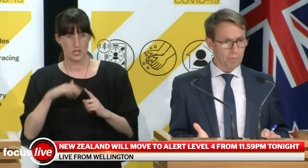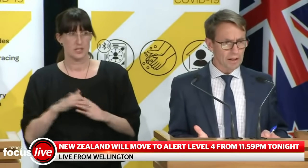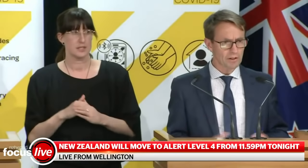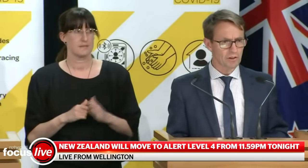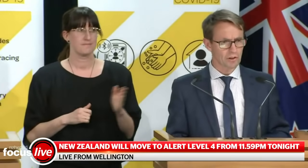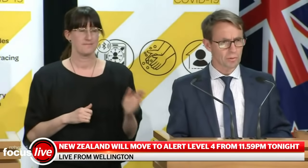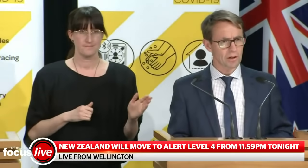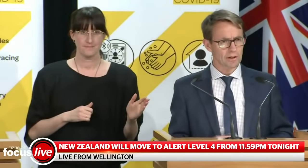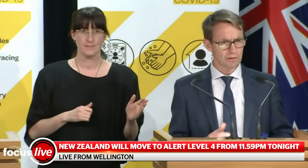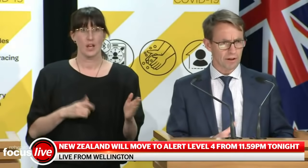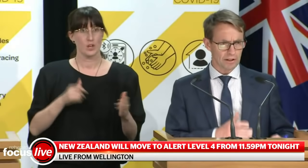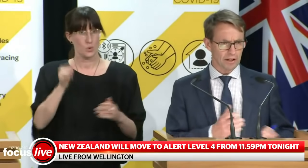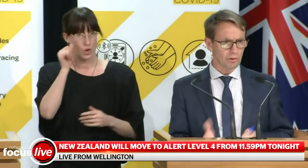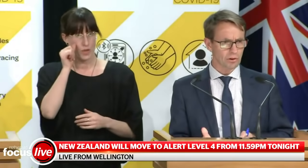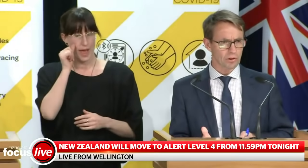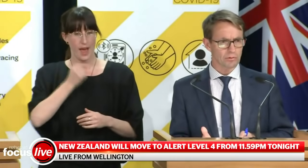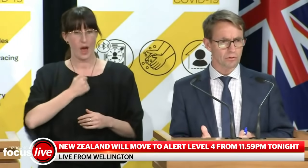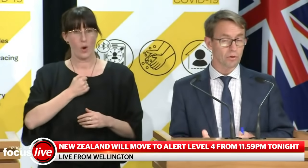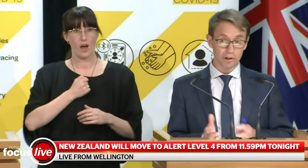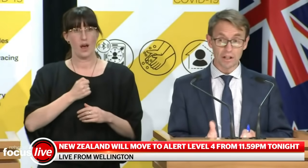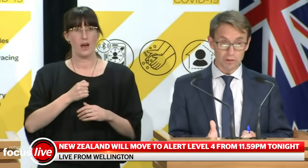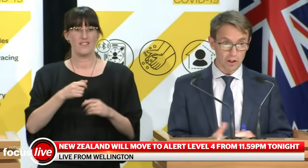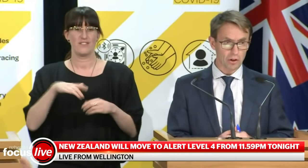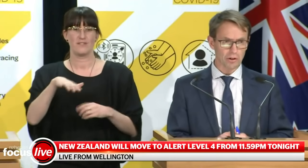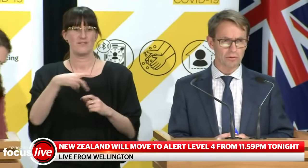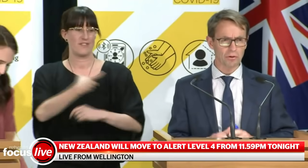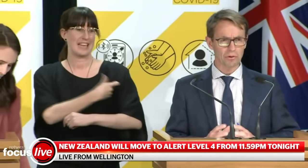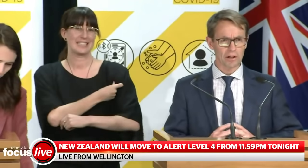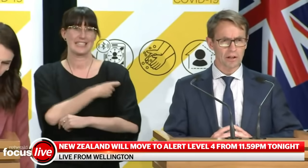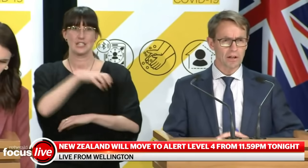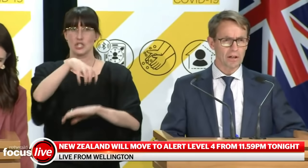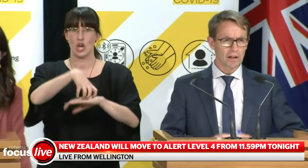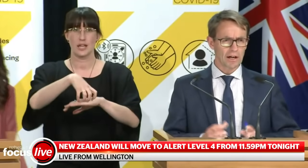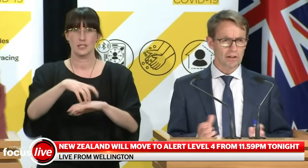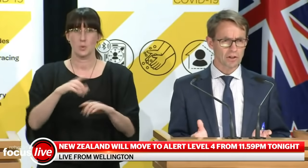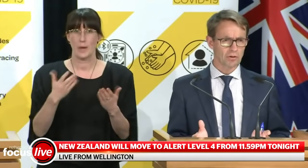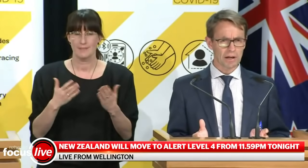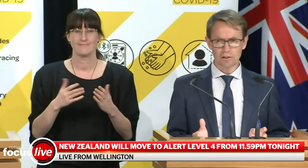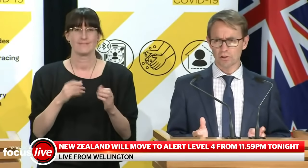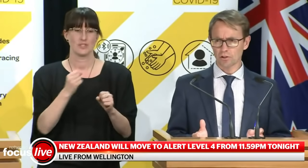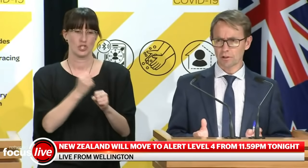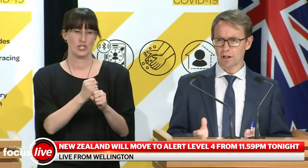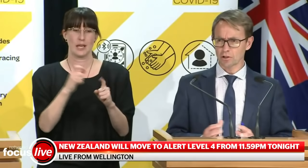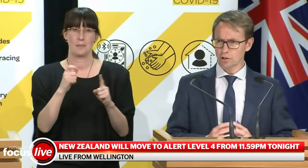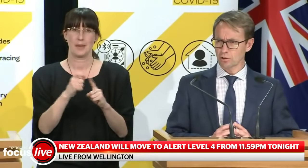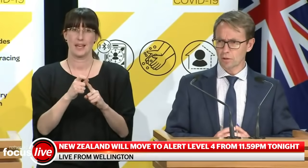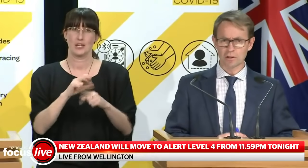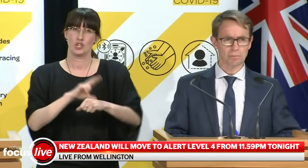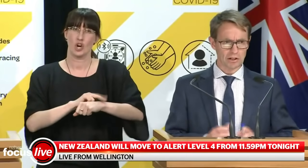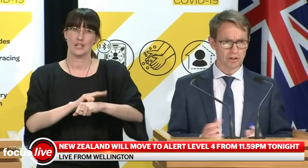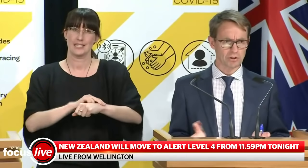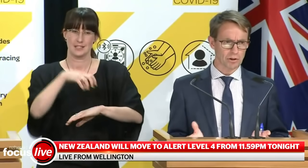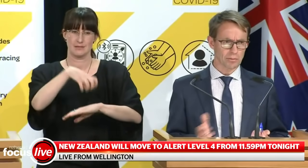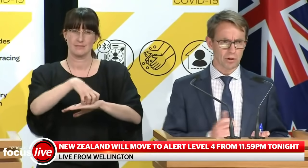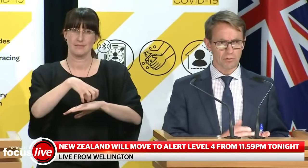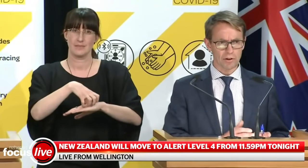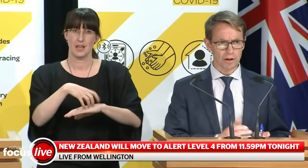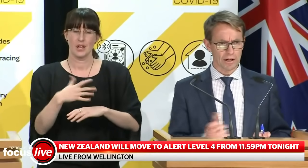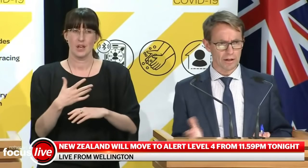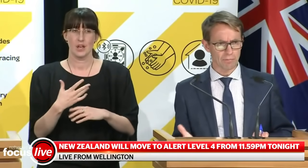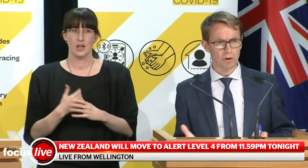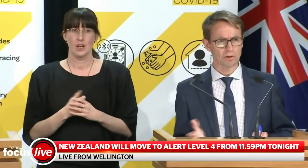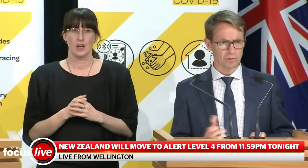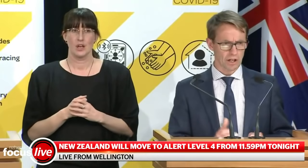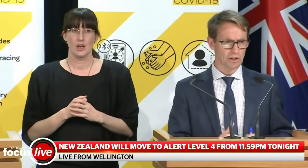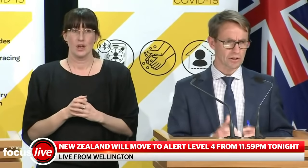are general practices as well, and in fact under Alert Level 4 and even in Alert Level 3, general practices are encouraged to do as much as possible of